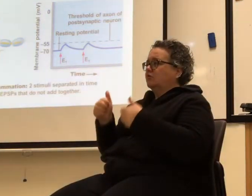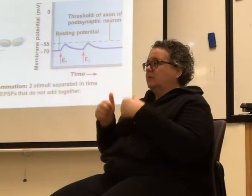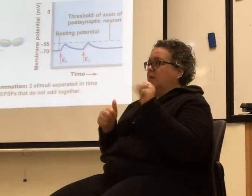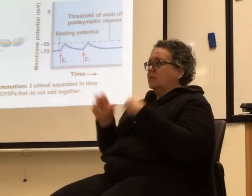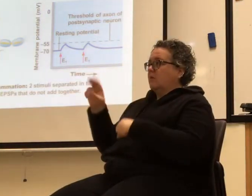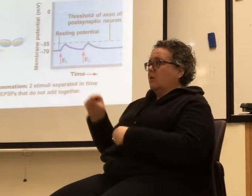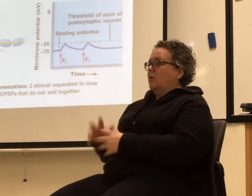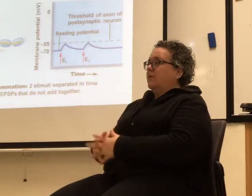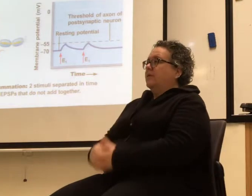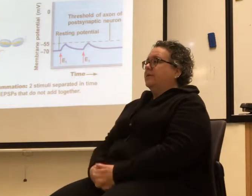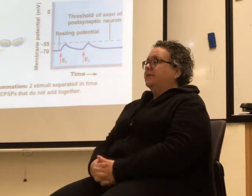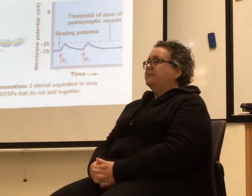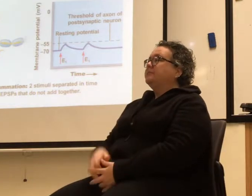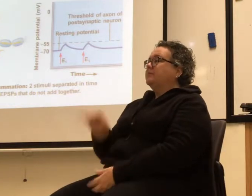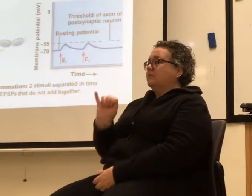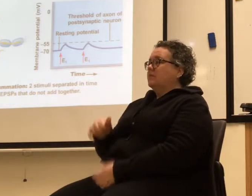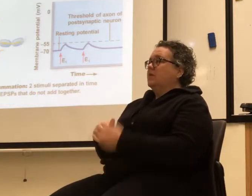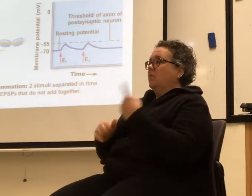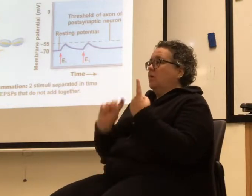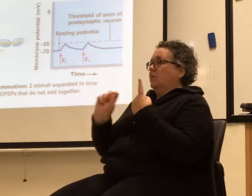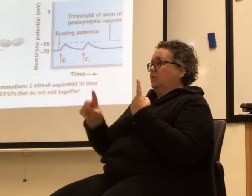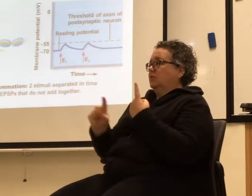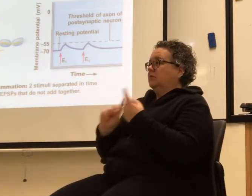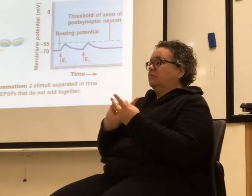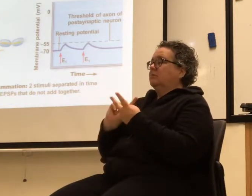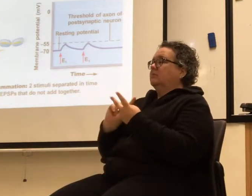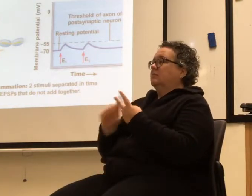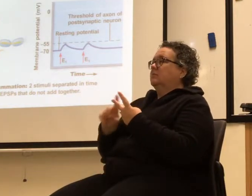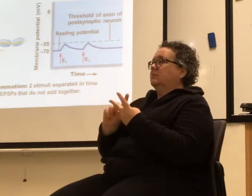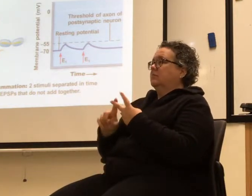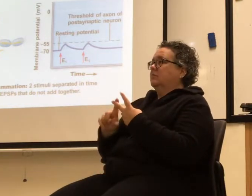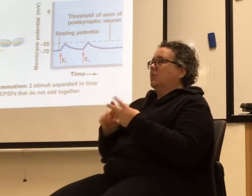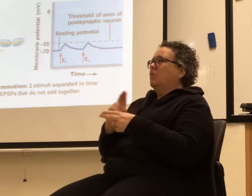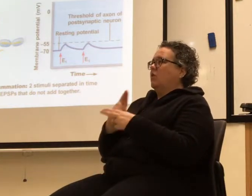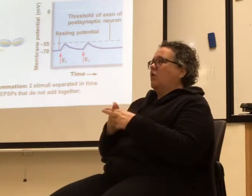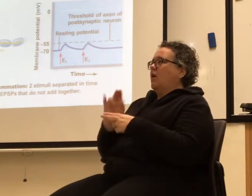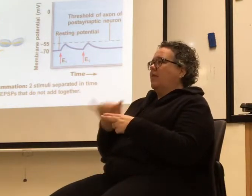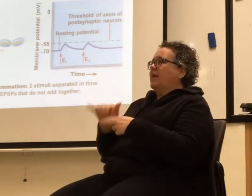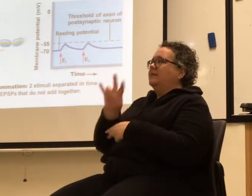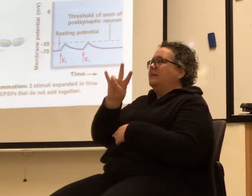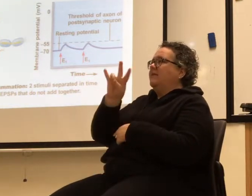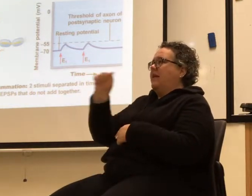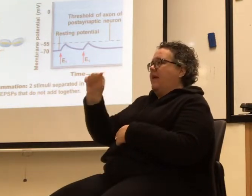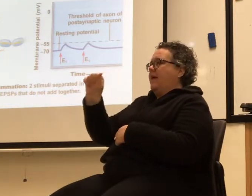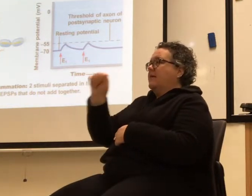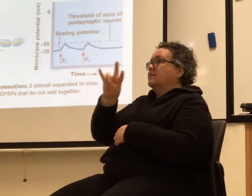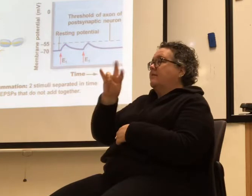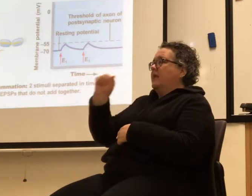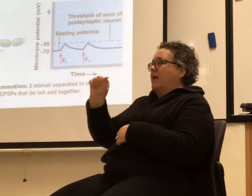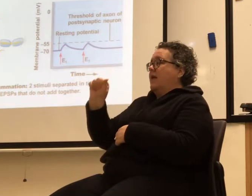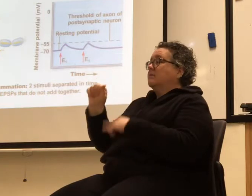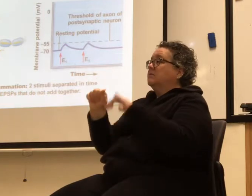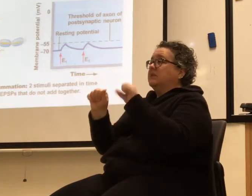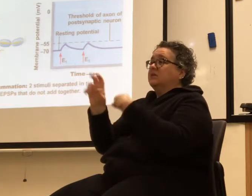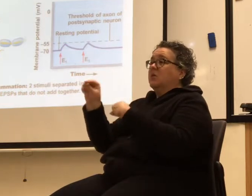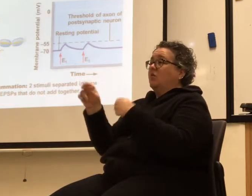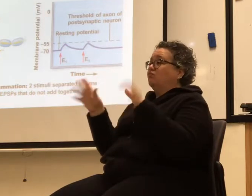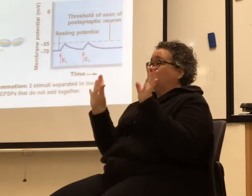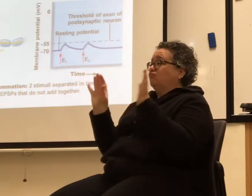threshold? That's a question. Call that 7A. That's a yes-no